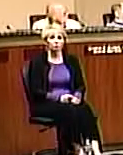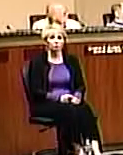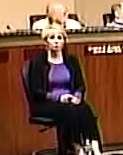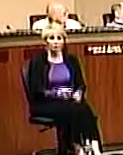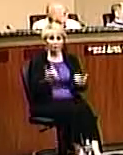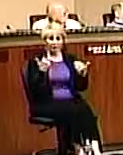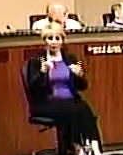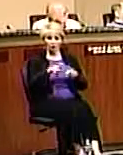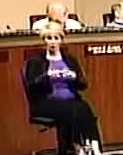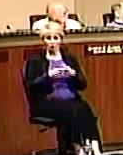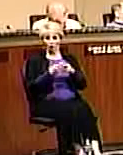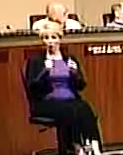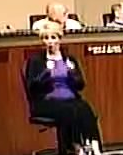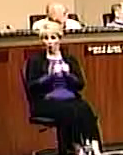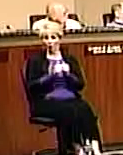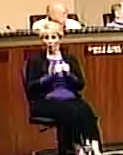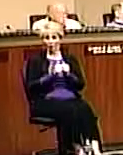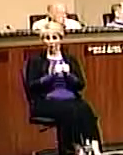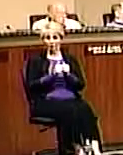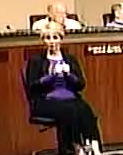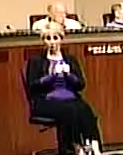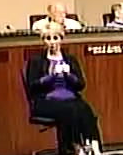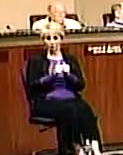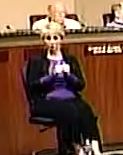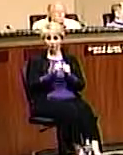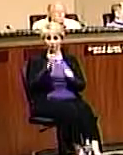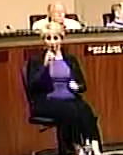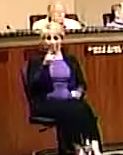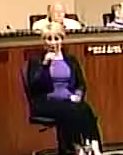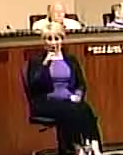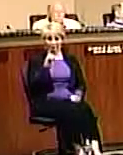Okay, now we'll start with the... Caroline,